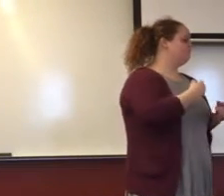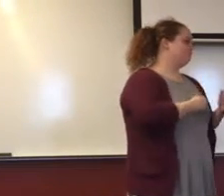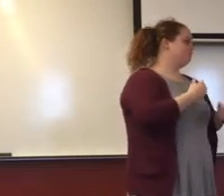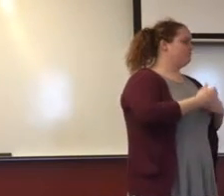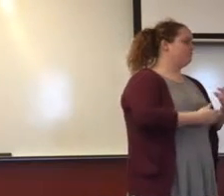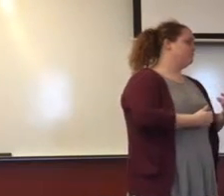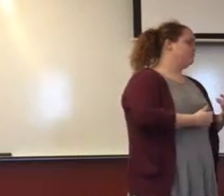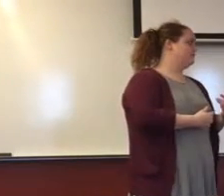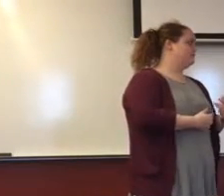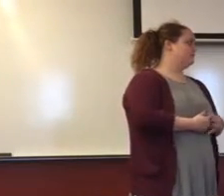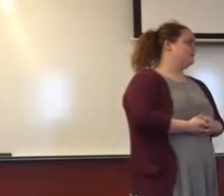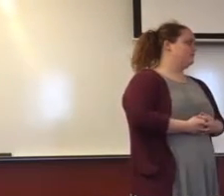Where do we go?